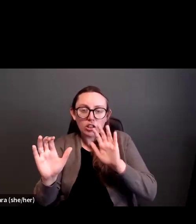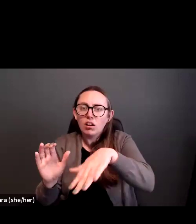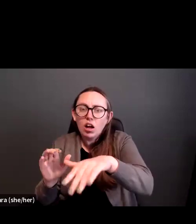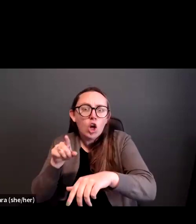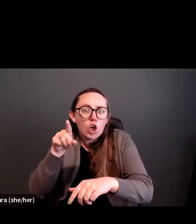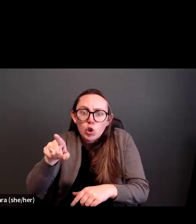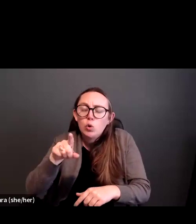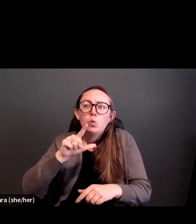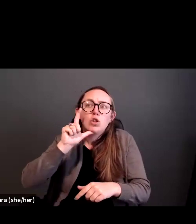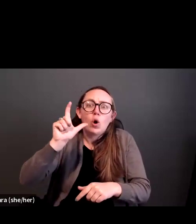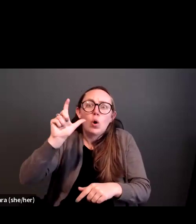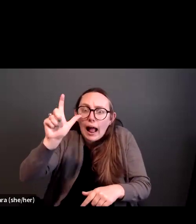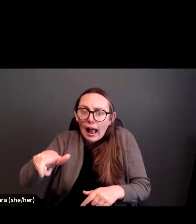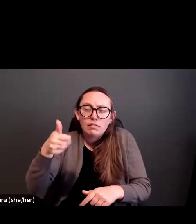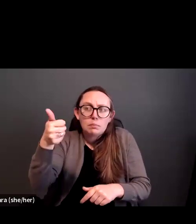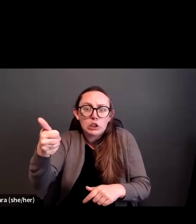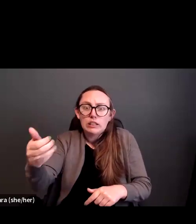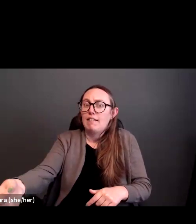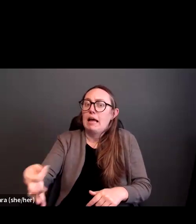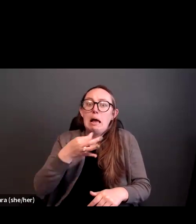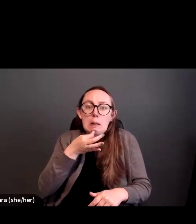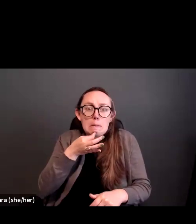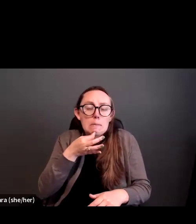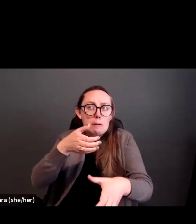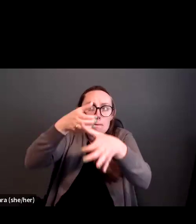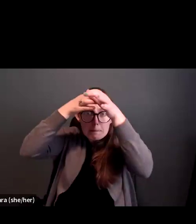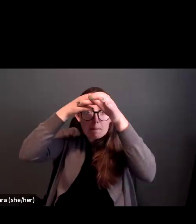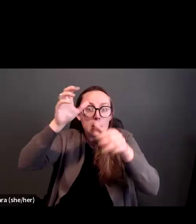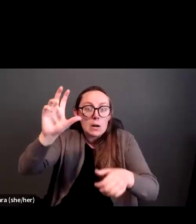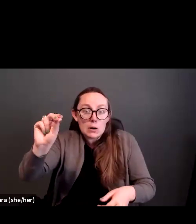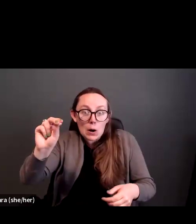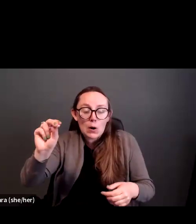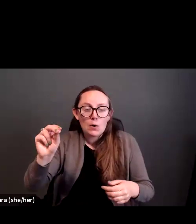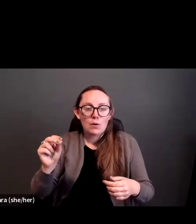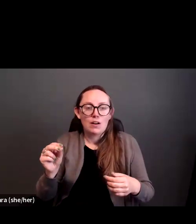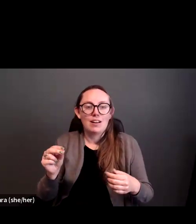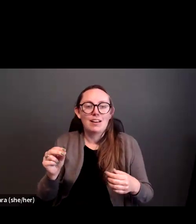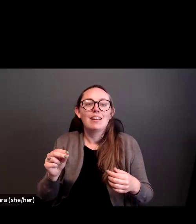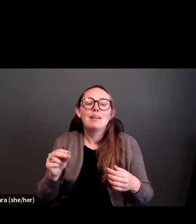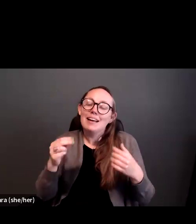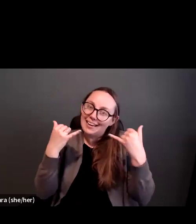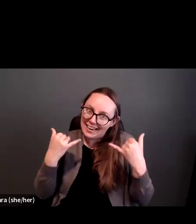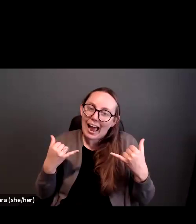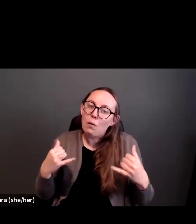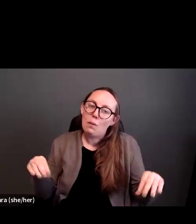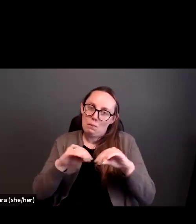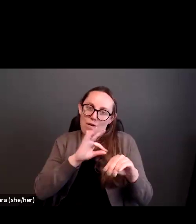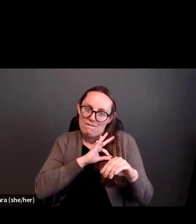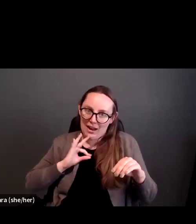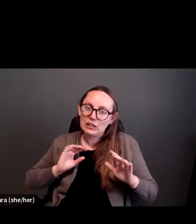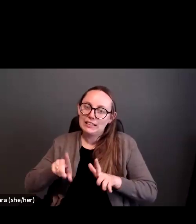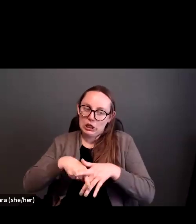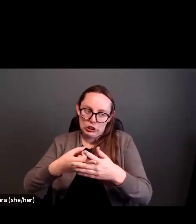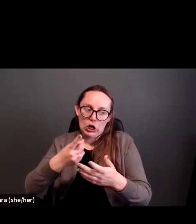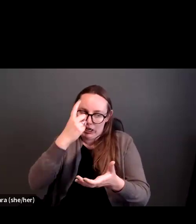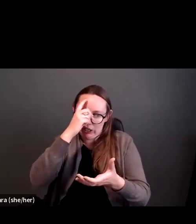more faculty believe us on this, because the biggest, I mean, maybe use your experience, if one faculty member tells another faculty member that thing is true,